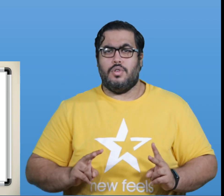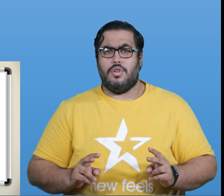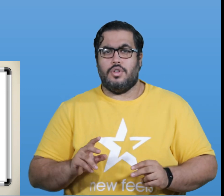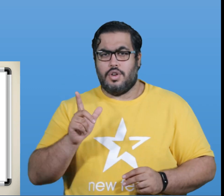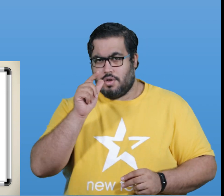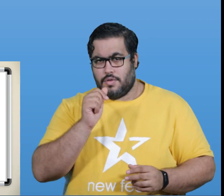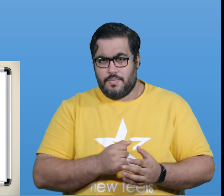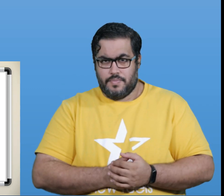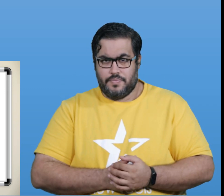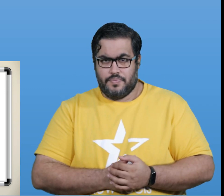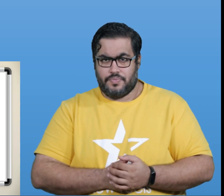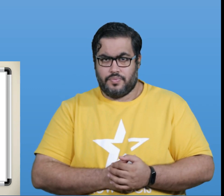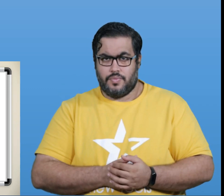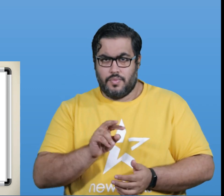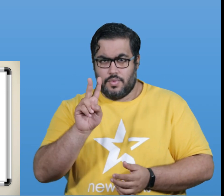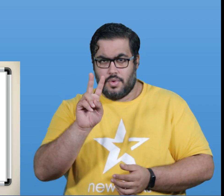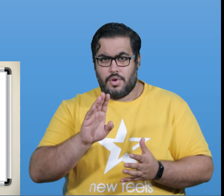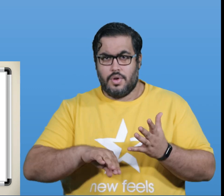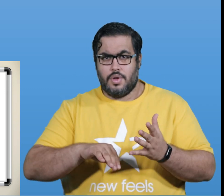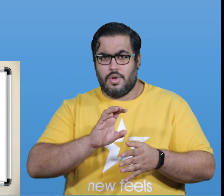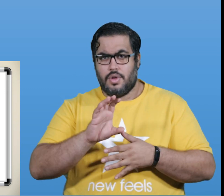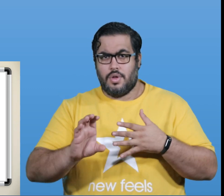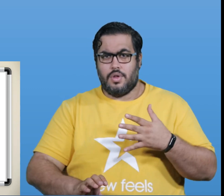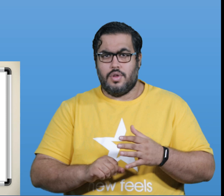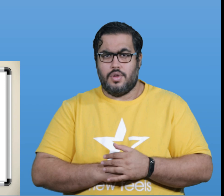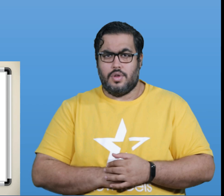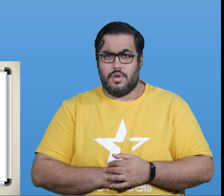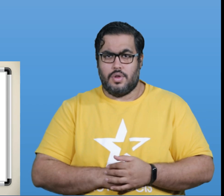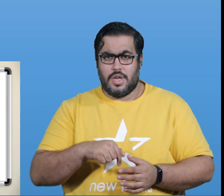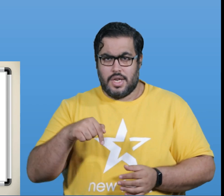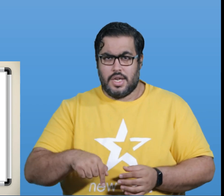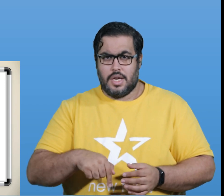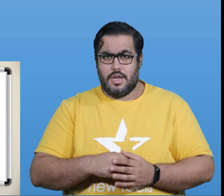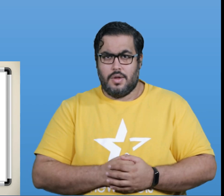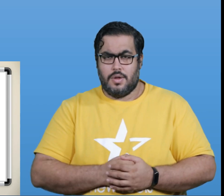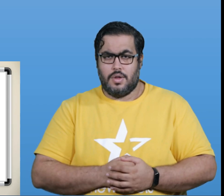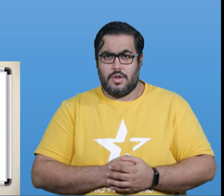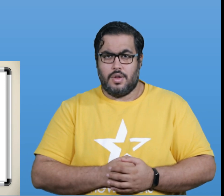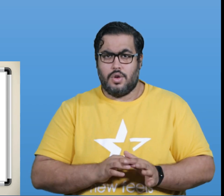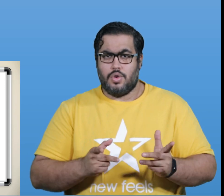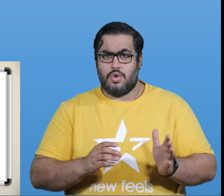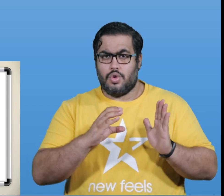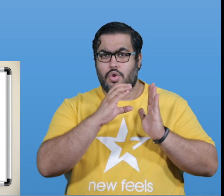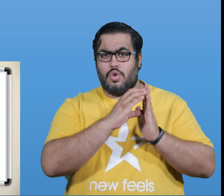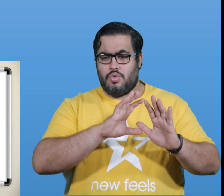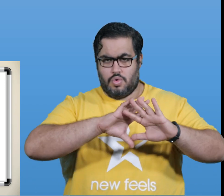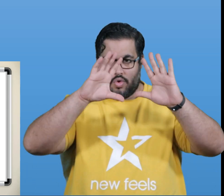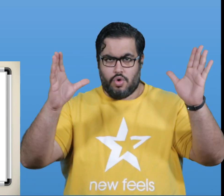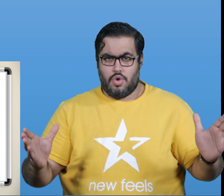two sentences here to conclude our topic. Now, this is how it looks like in general.